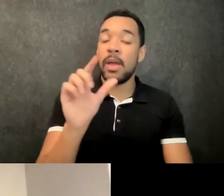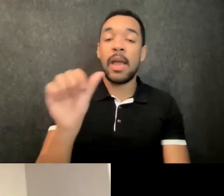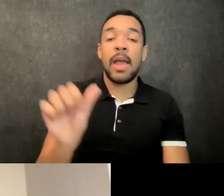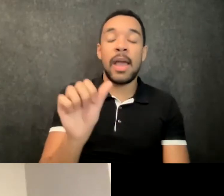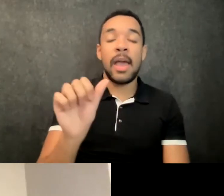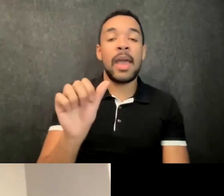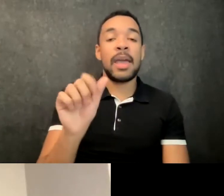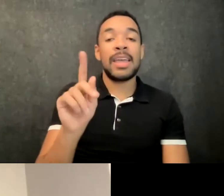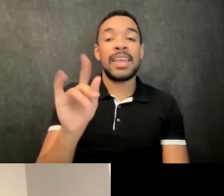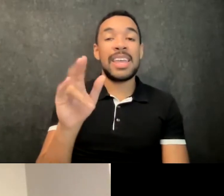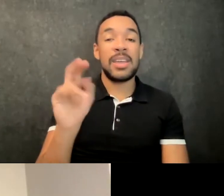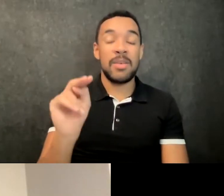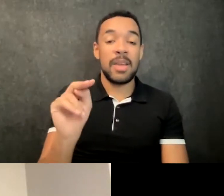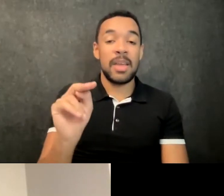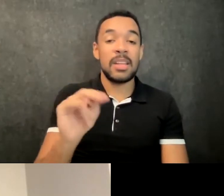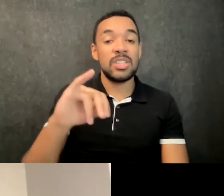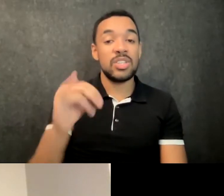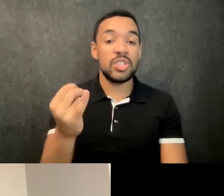KIRINJAAN,